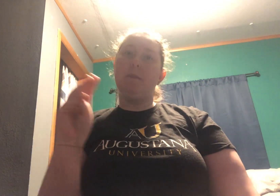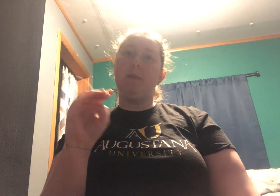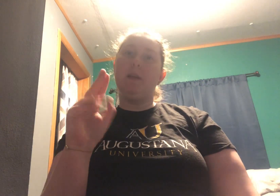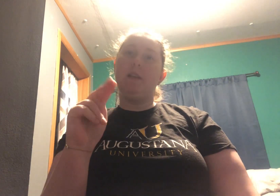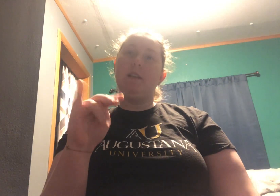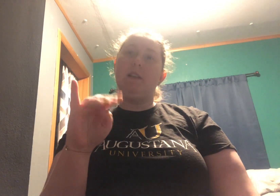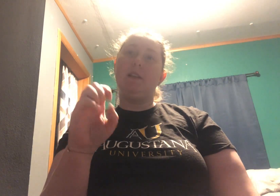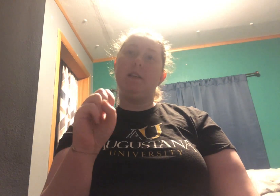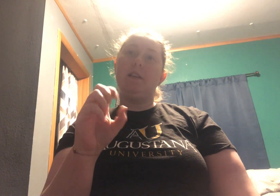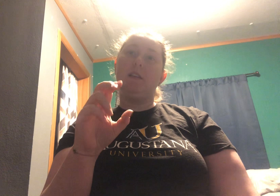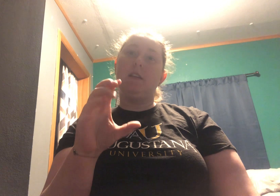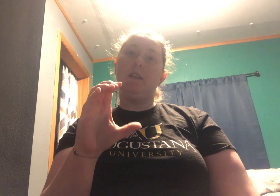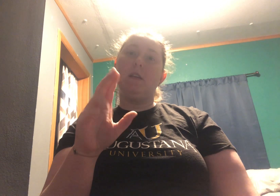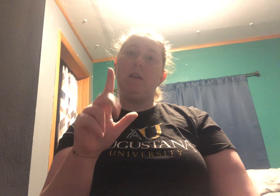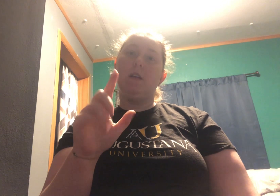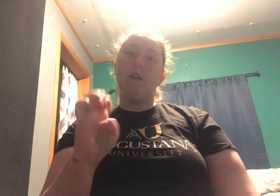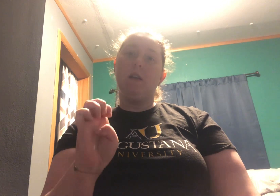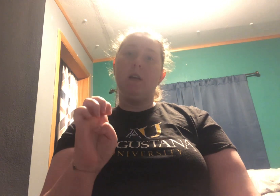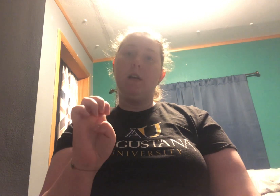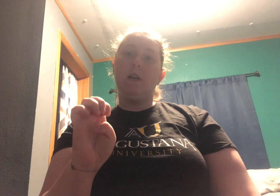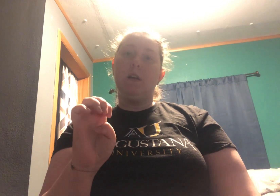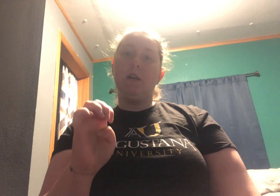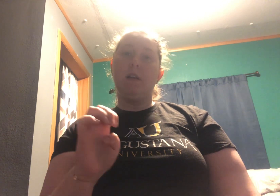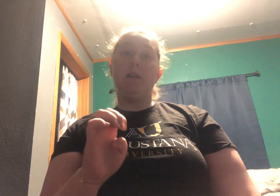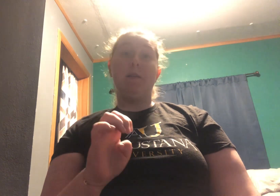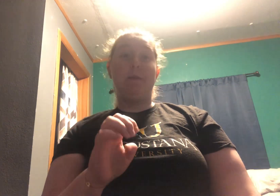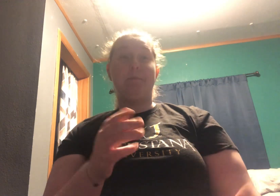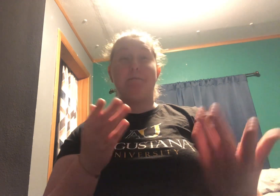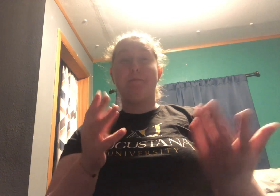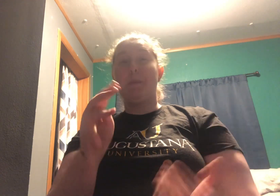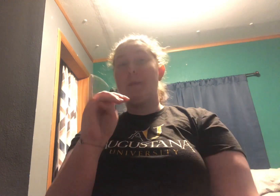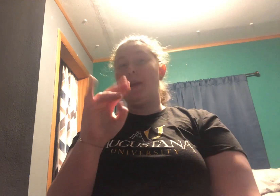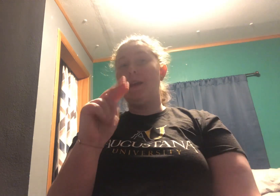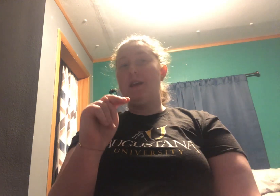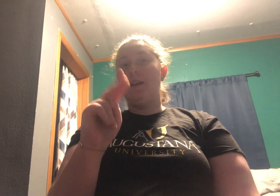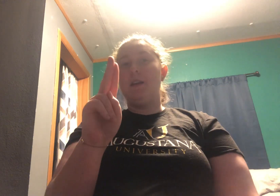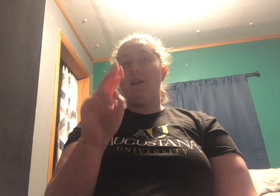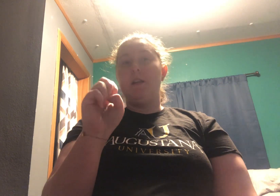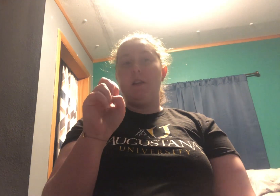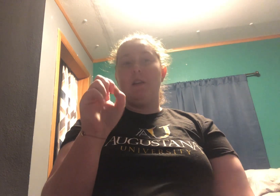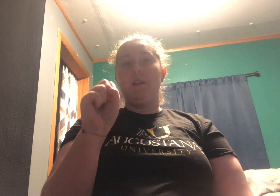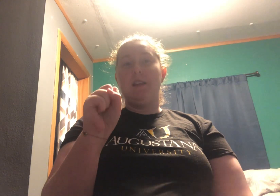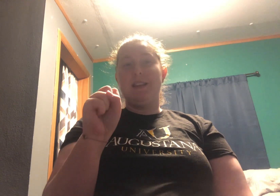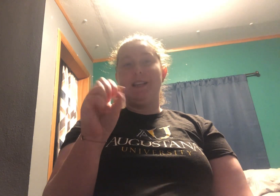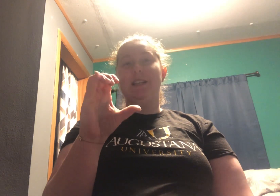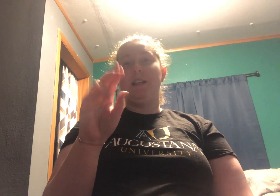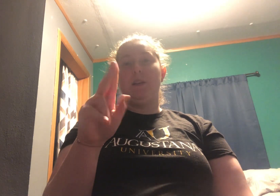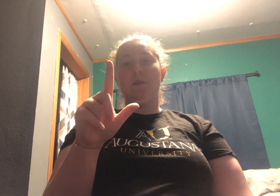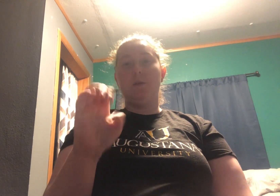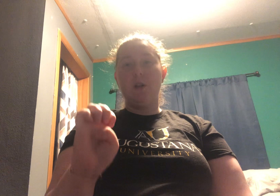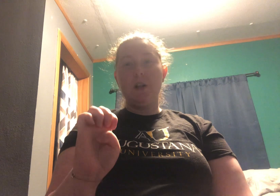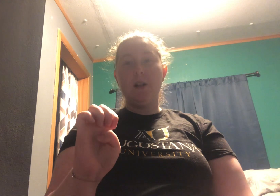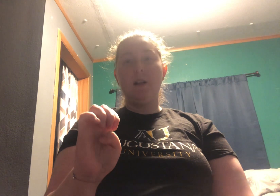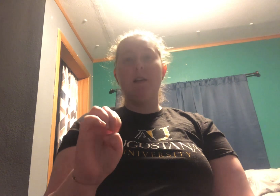minuscule. Minuscule. Look at that. Minuscule. Minuscule. This U is